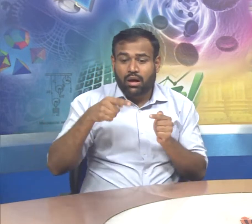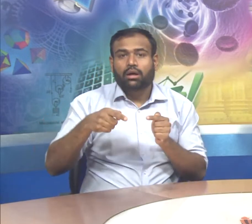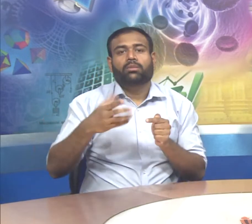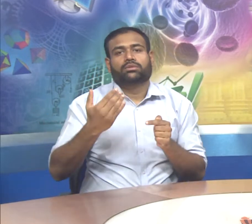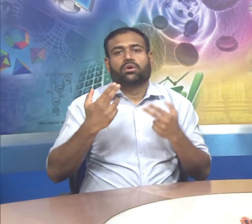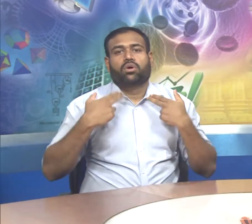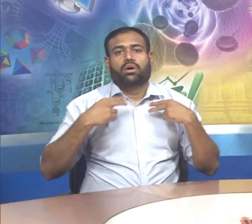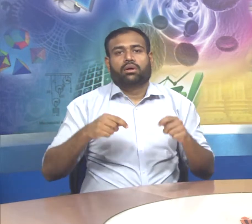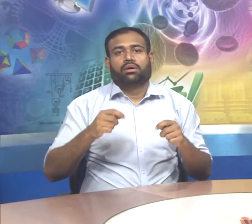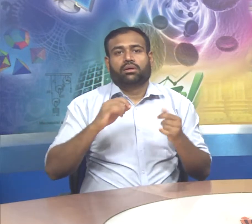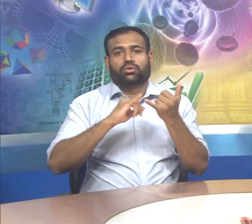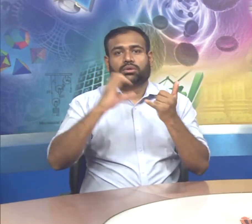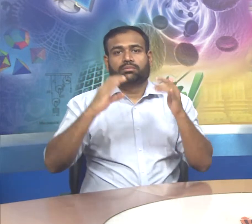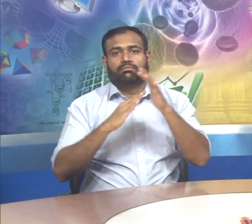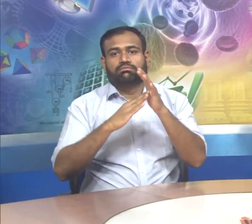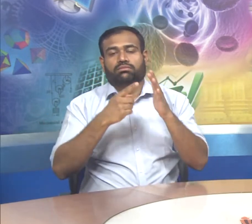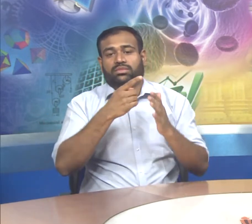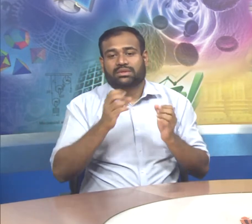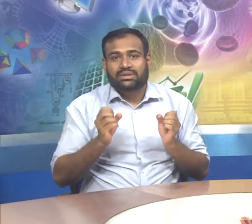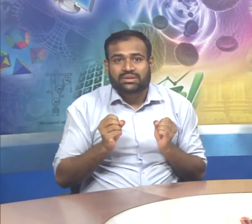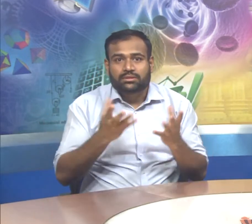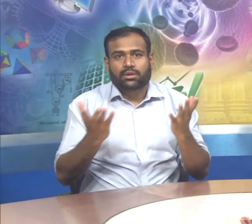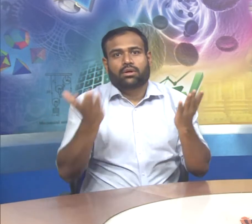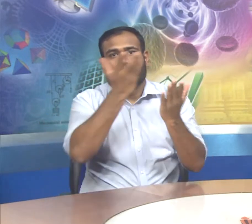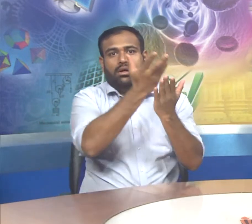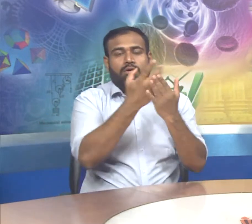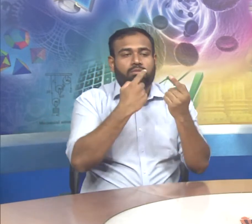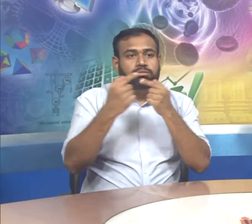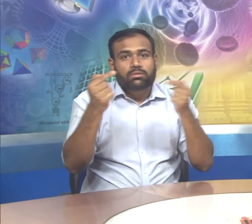state on the other side.